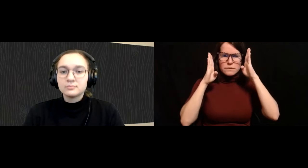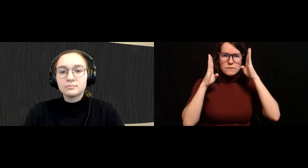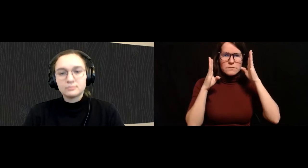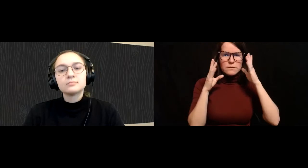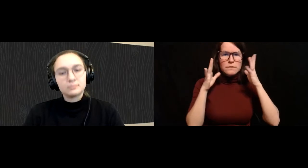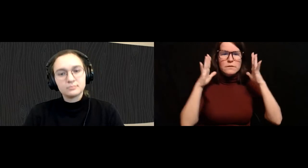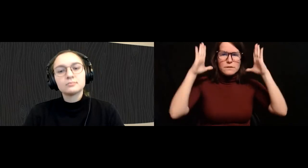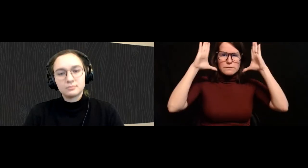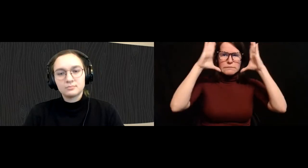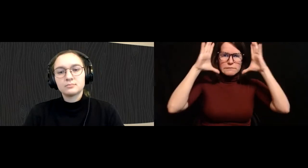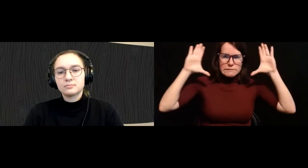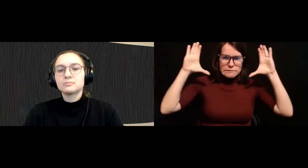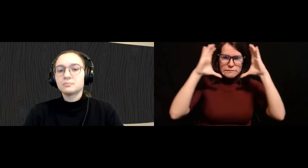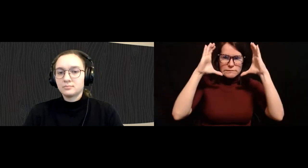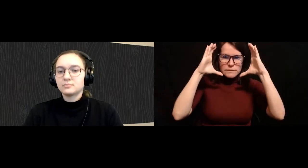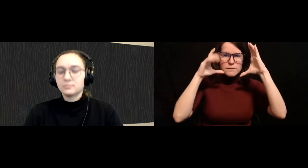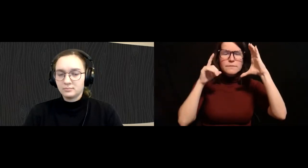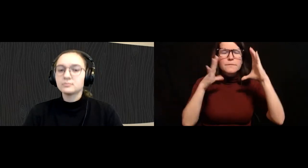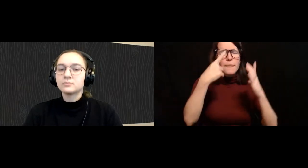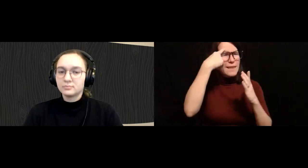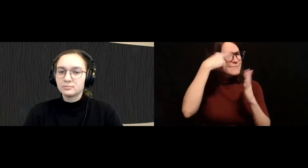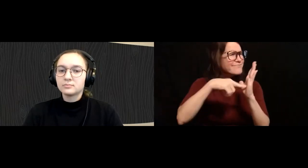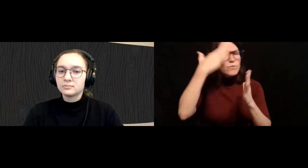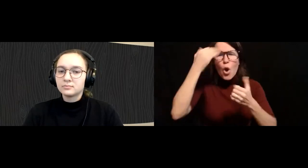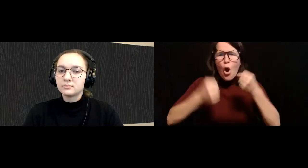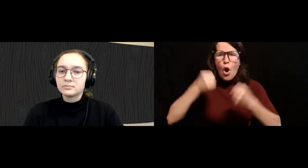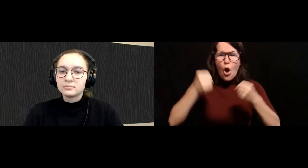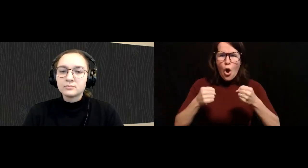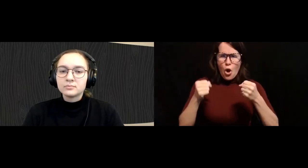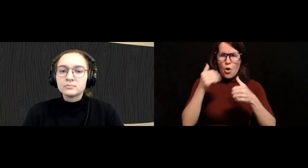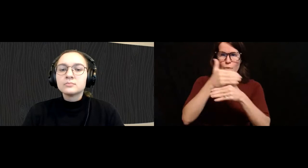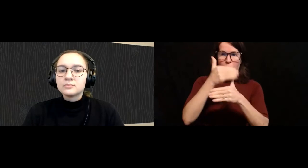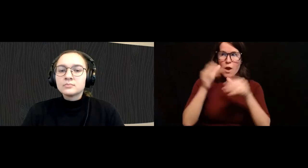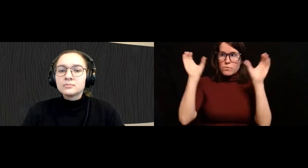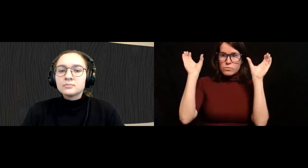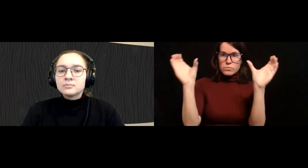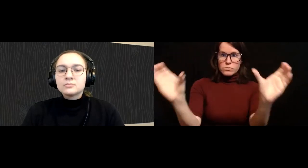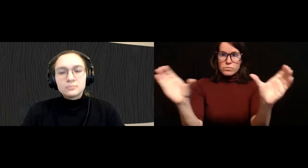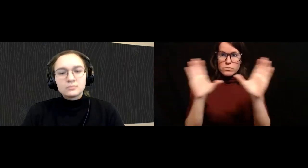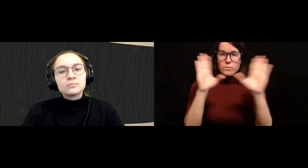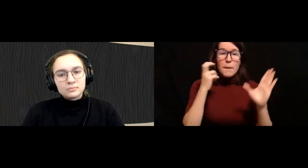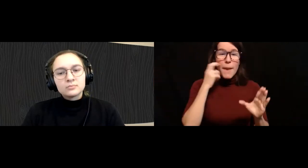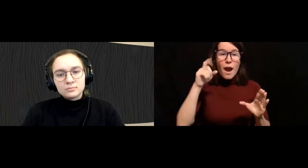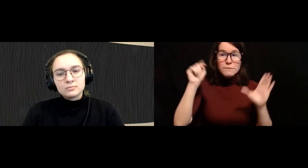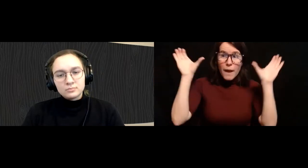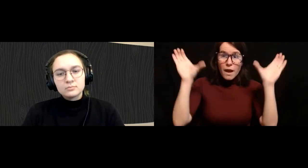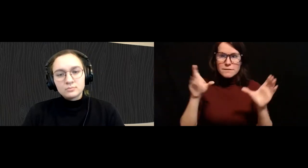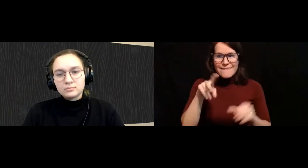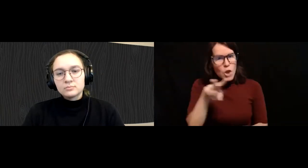have what I would call a box that I can see through. For example, you know how car windows are on the